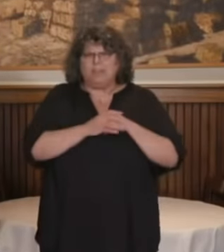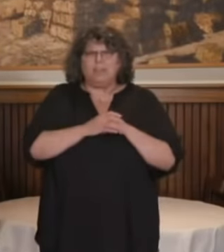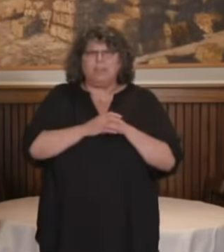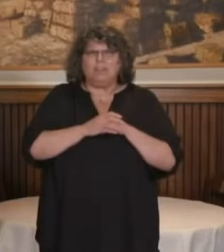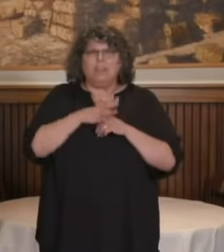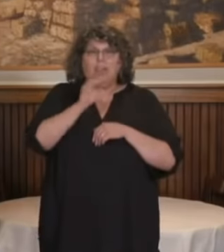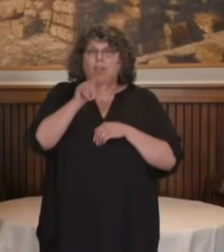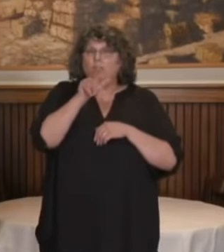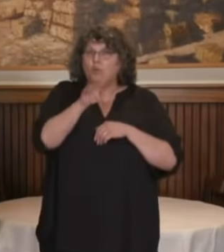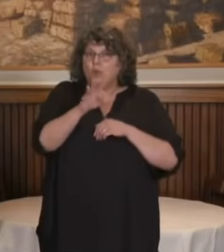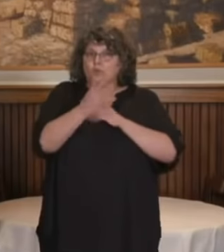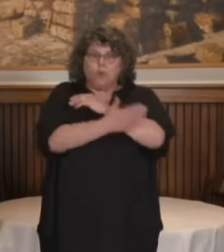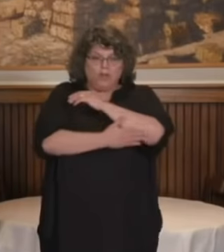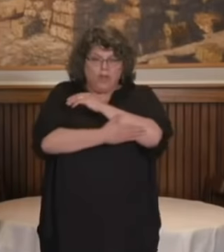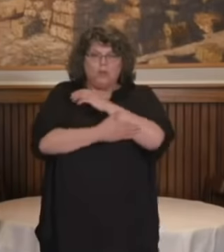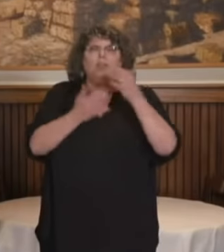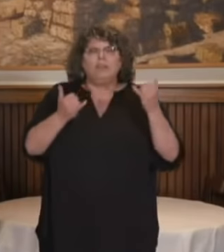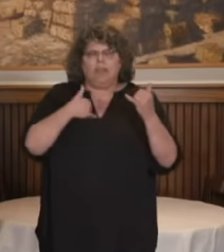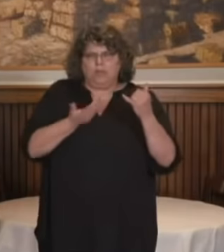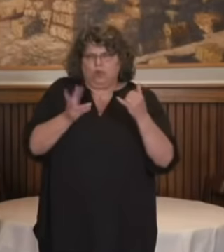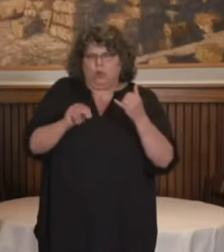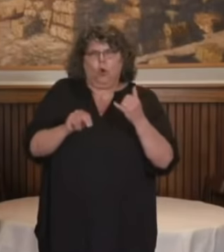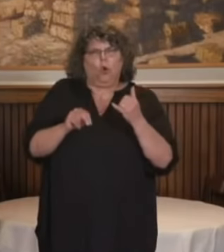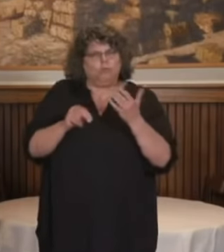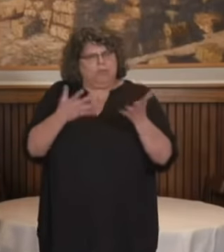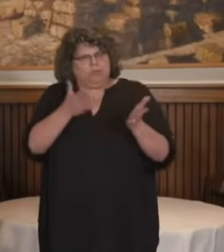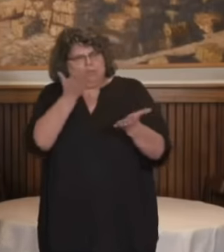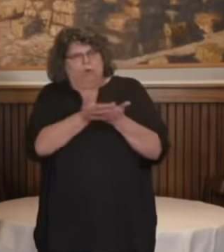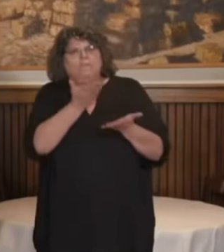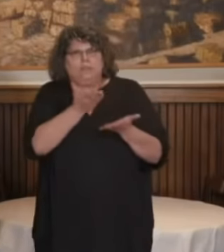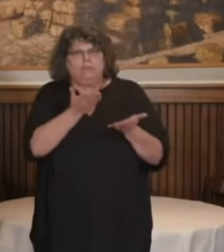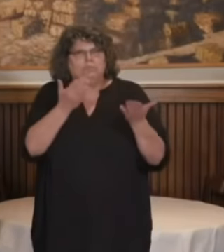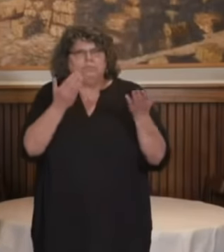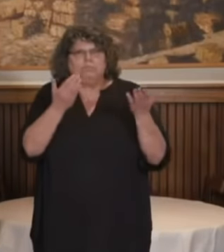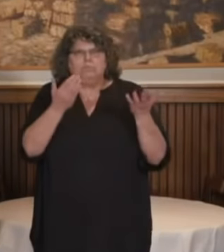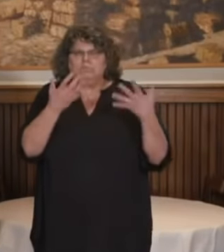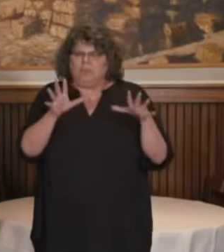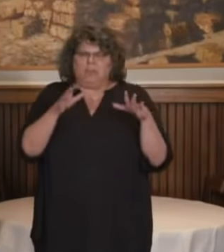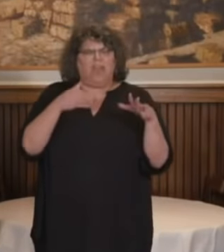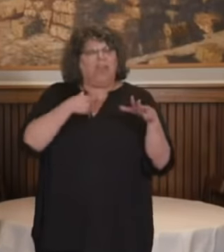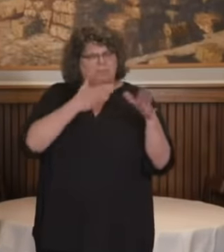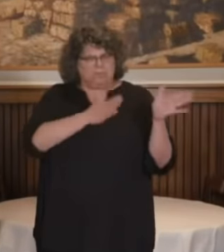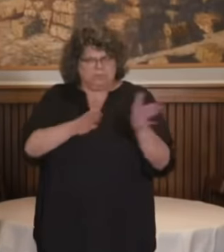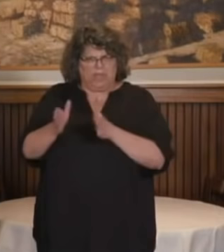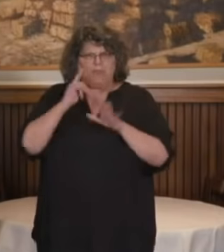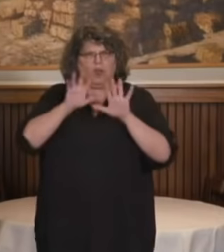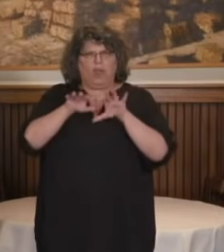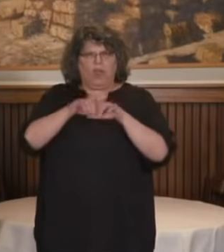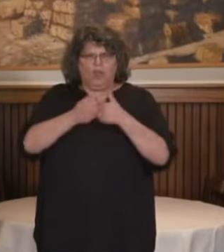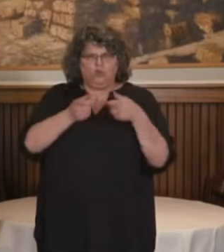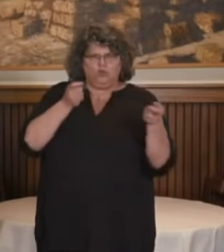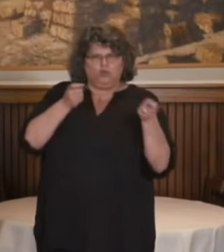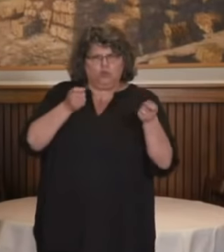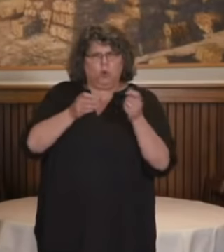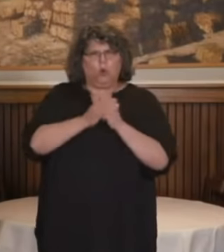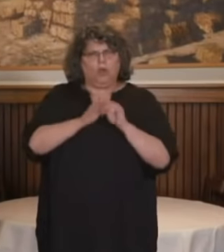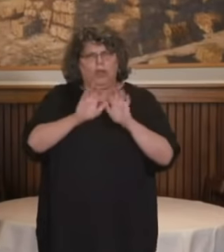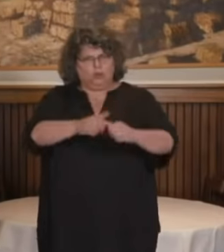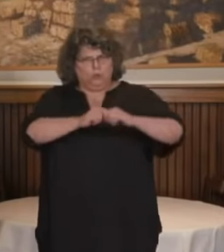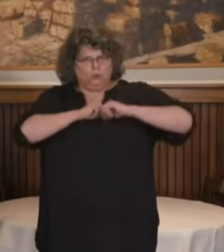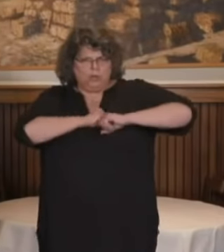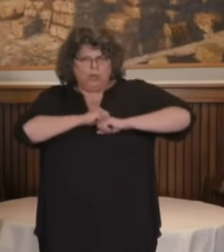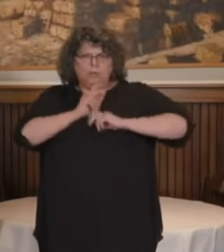24 counties now have self-attested to have containment plans and protection plans in